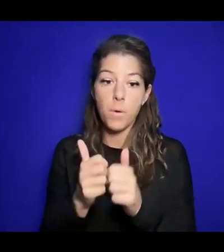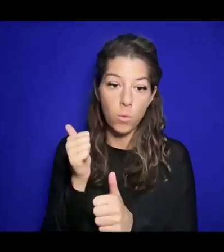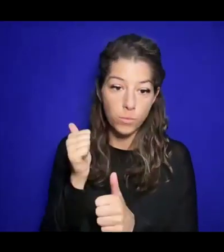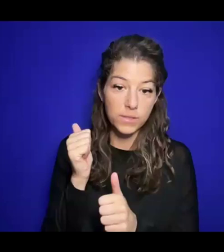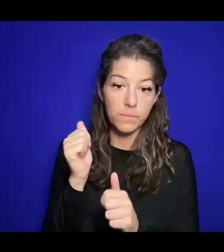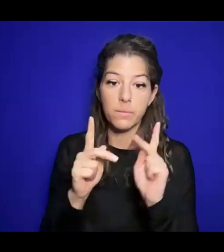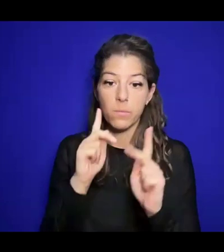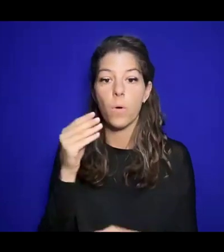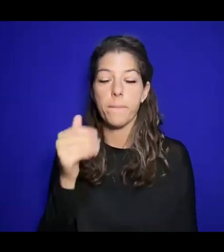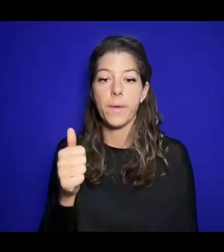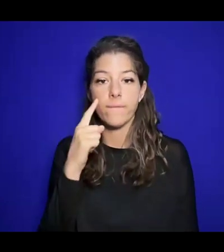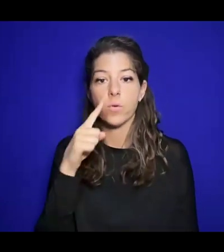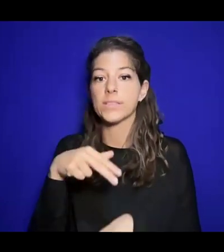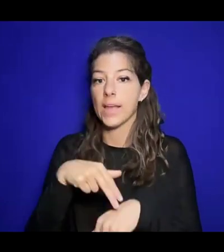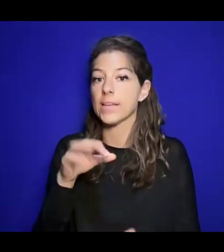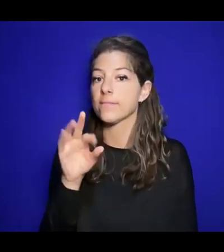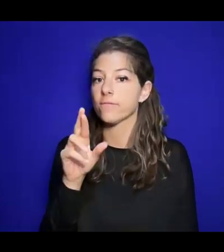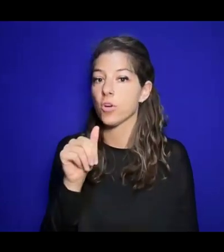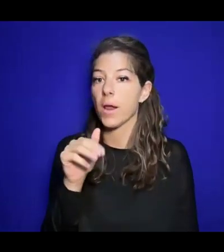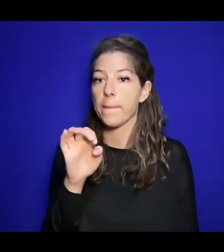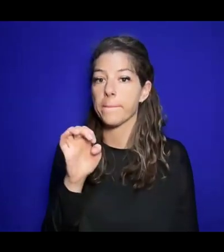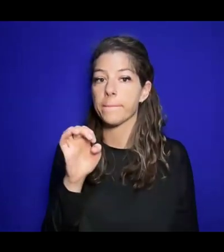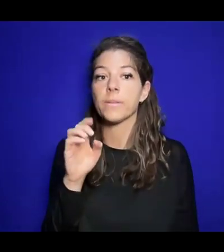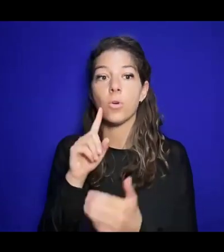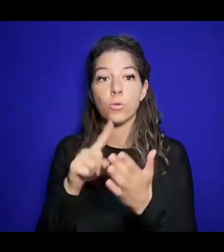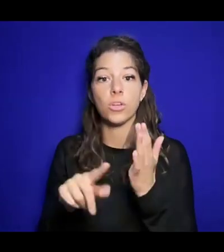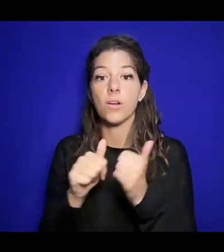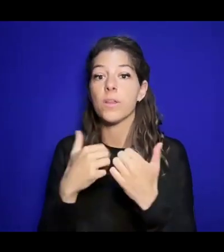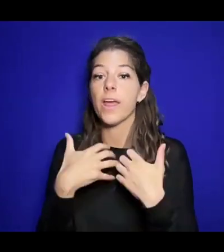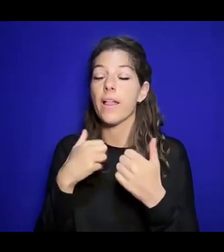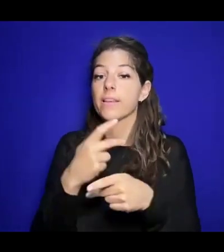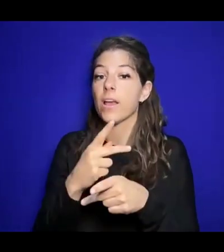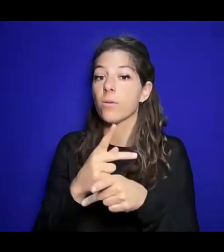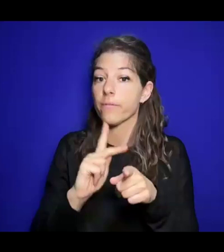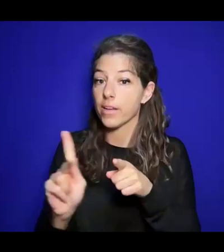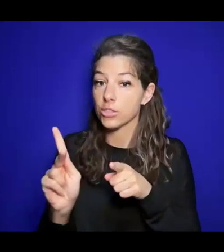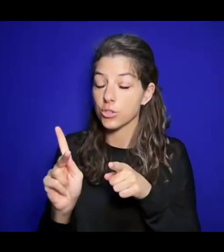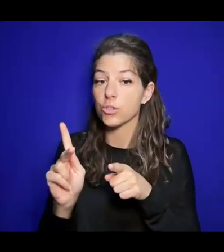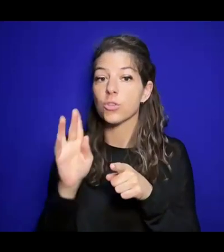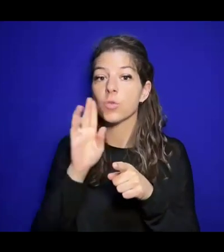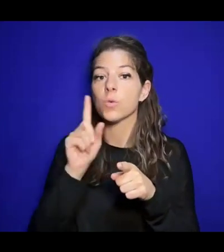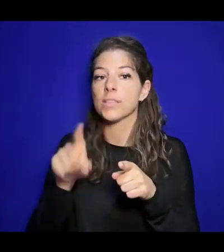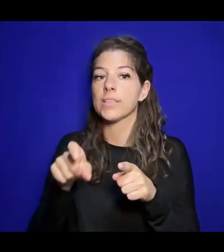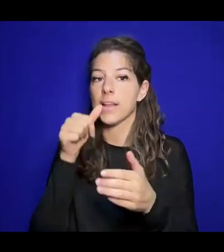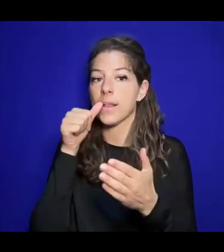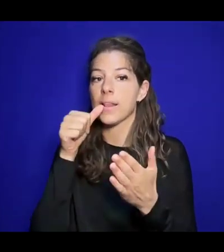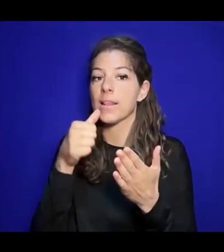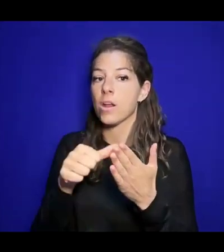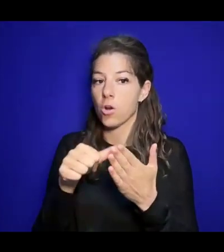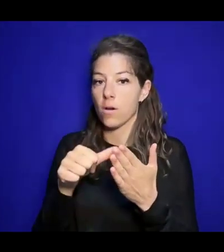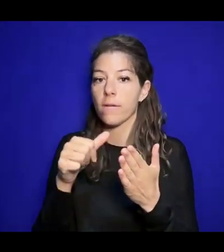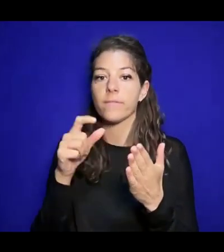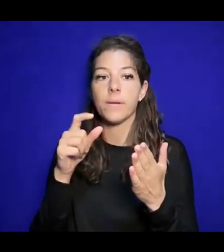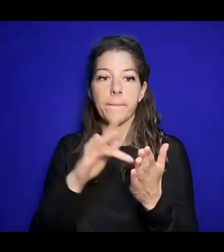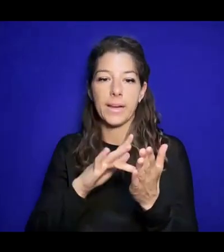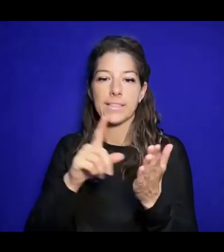will pay for a standing frame. So check with your healthcare professional because you'll need a letter of medical necessity